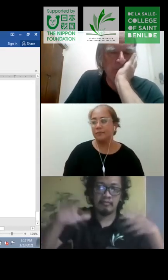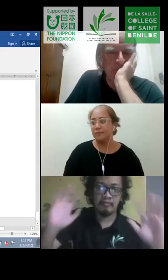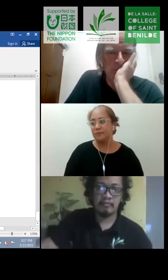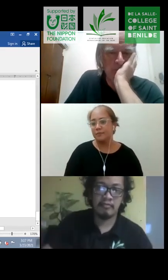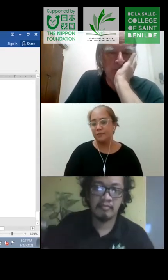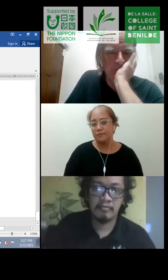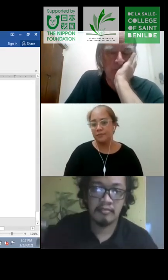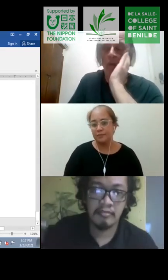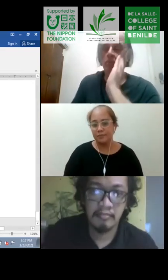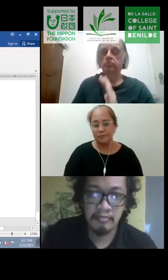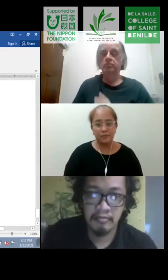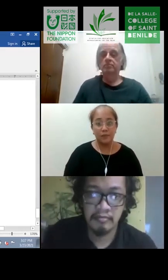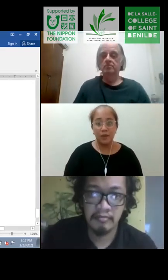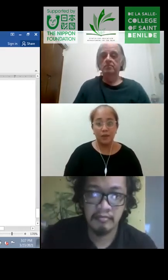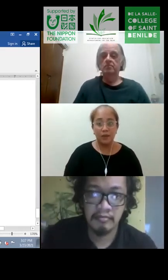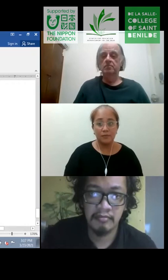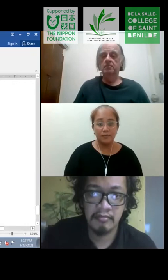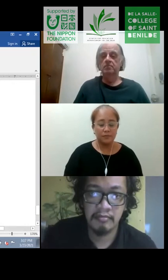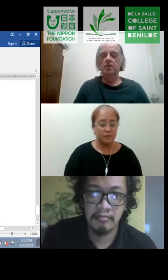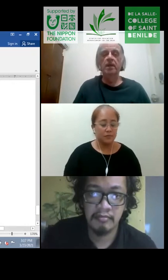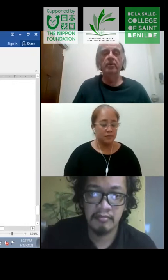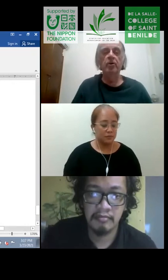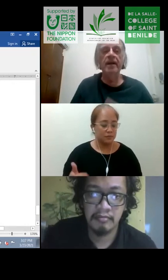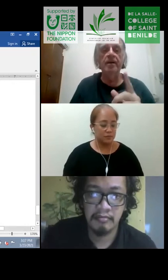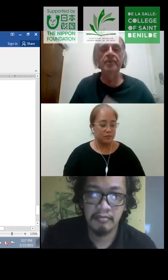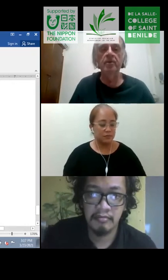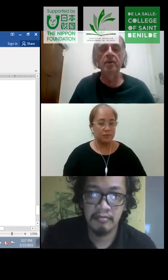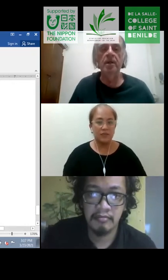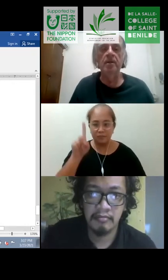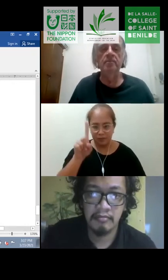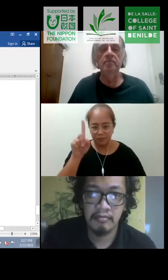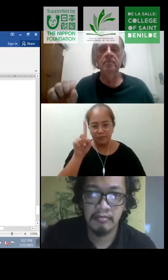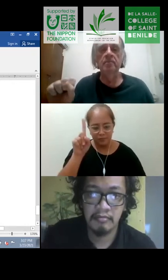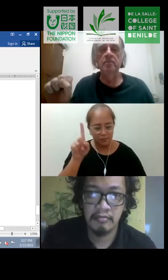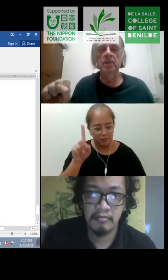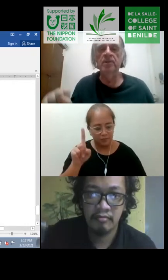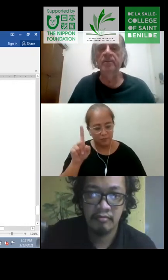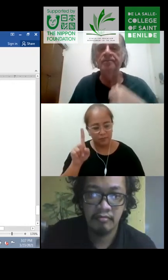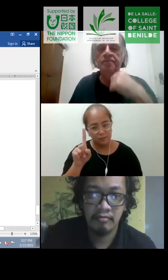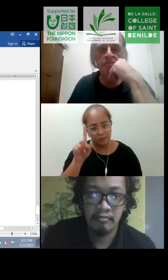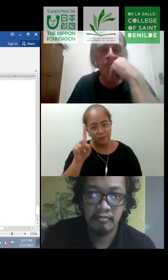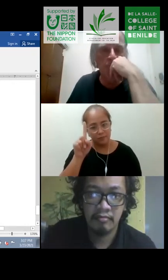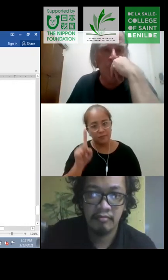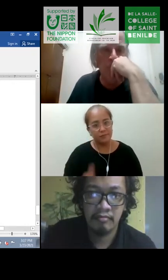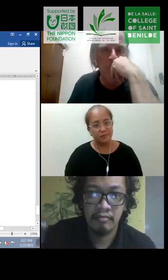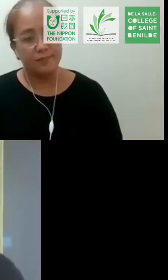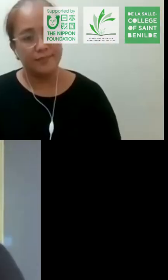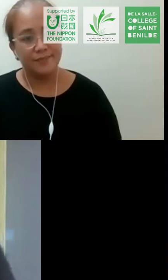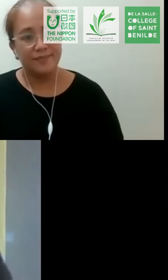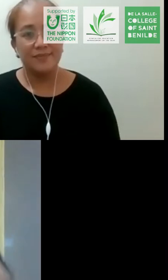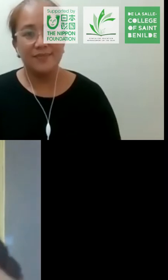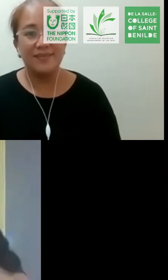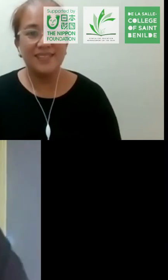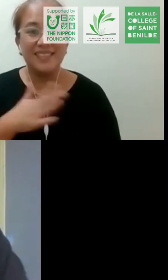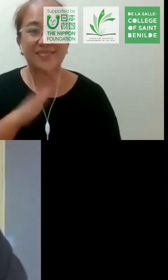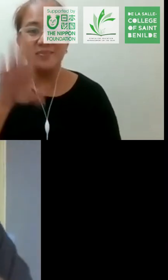That's it. That's it, sir. That's what we have. Can you go back up to this one? This